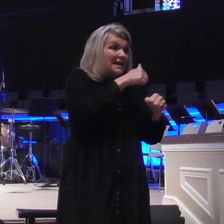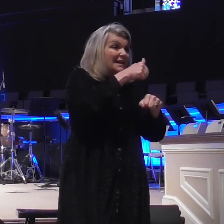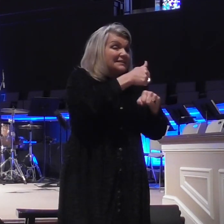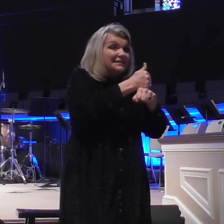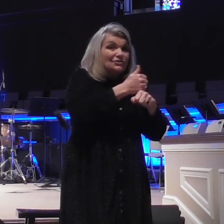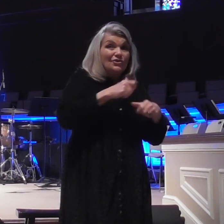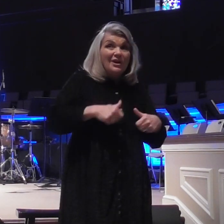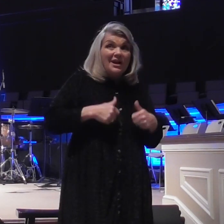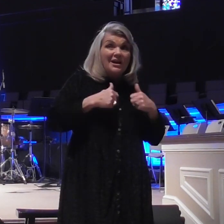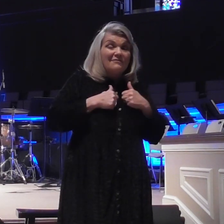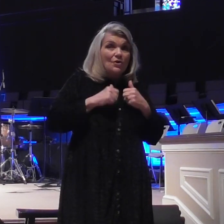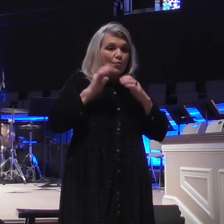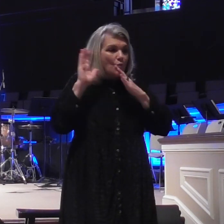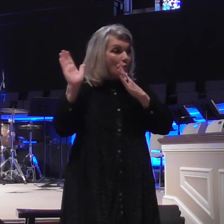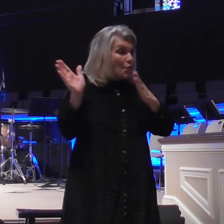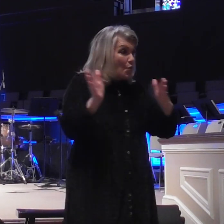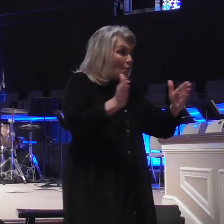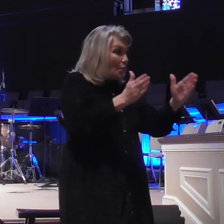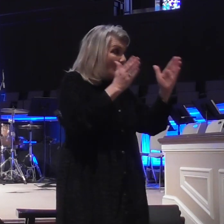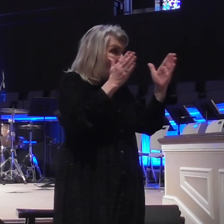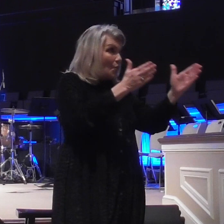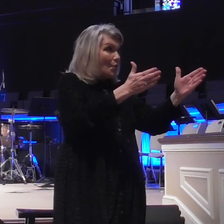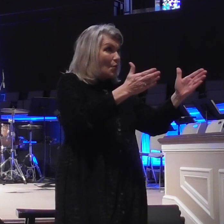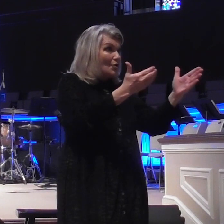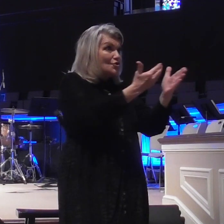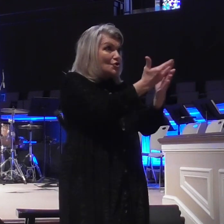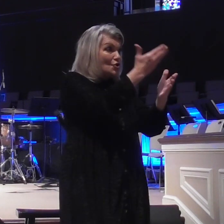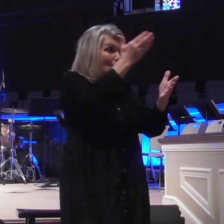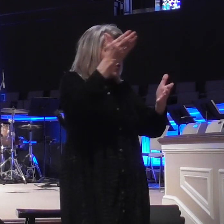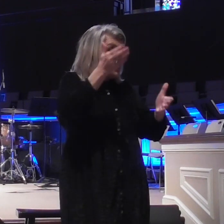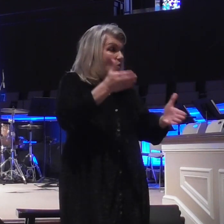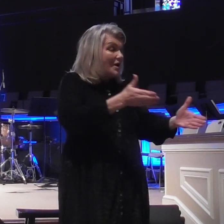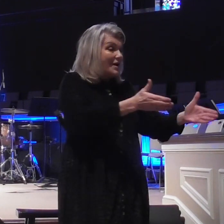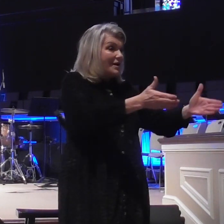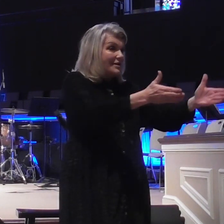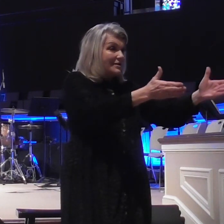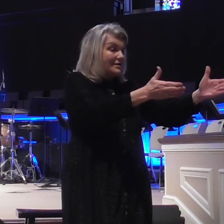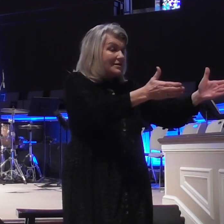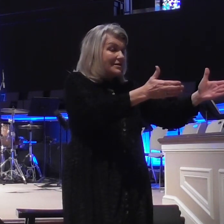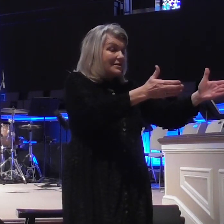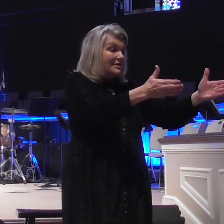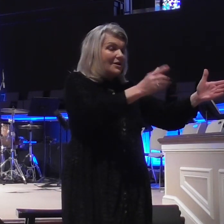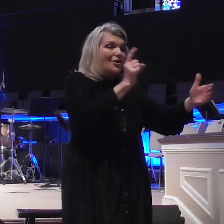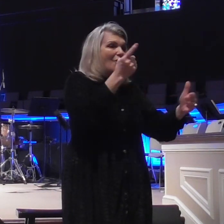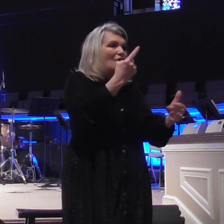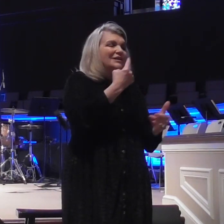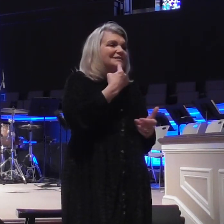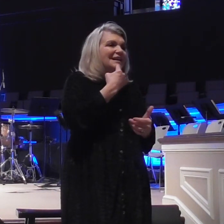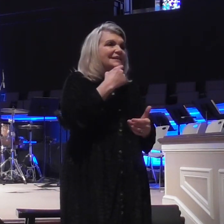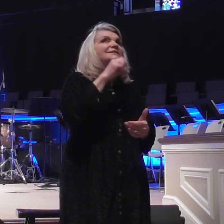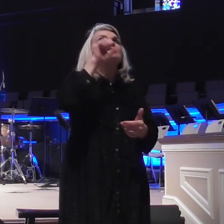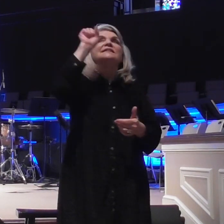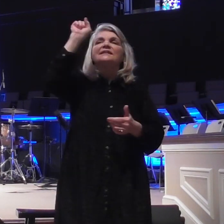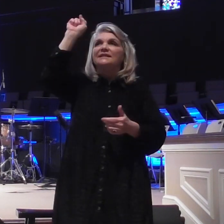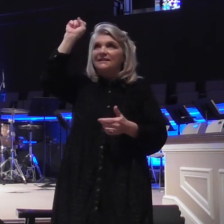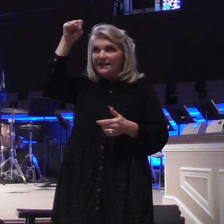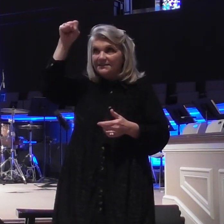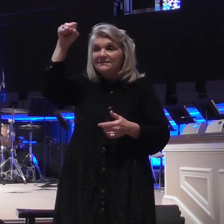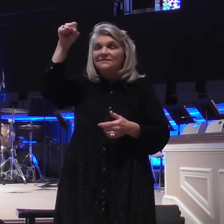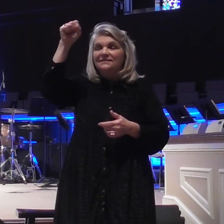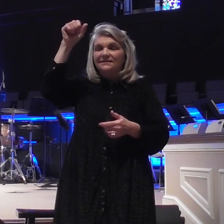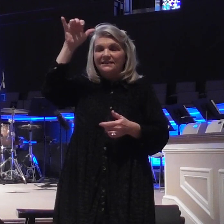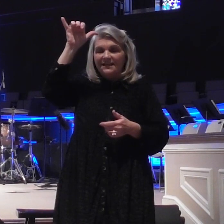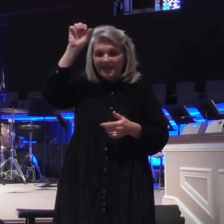new direction. And all you have to do is say, "Yes." Will you bow your heads with